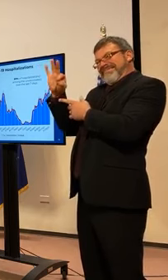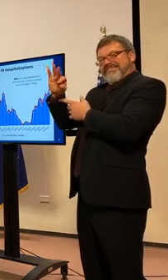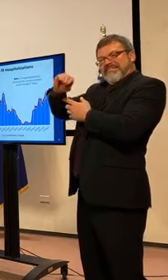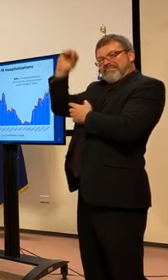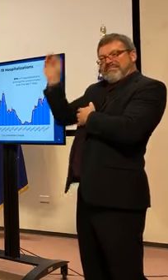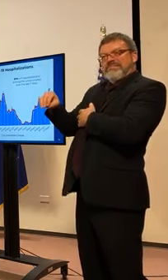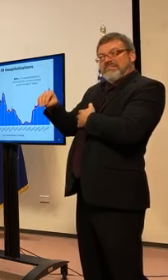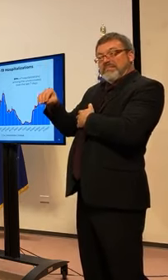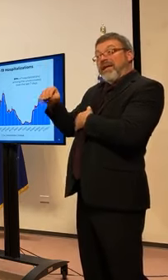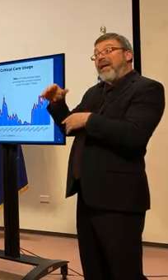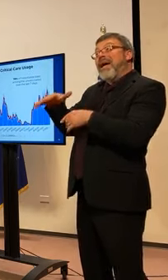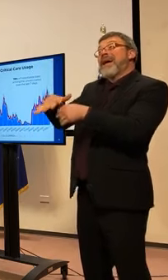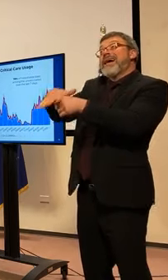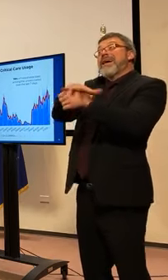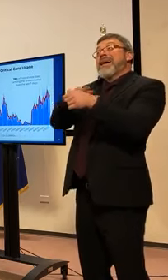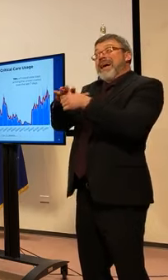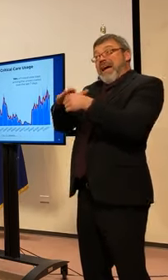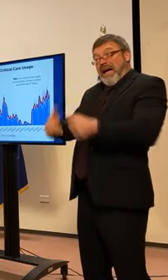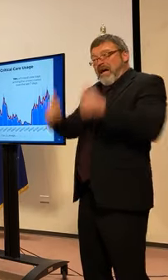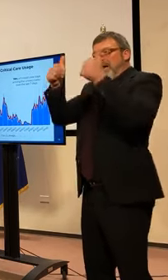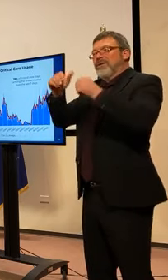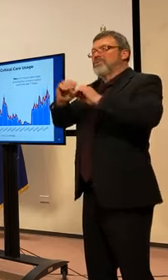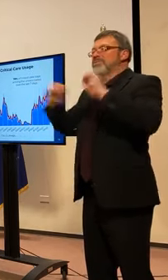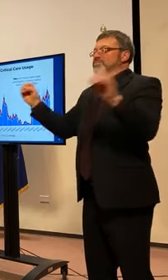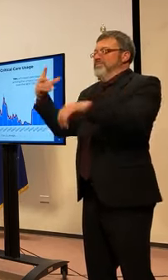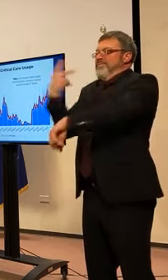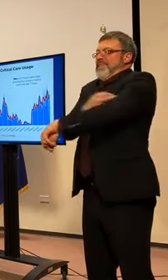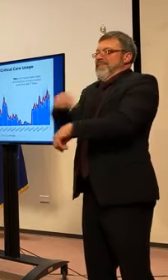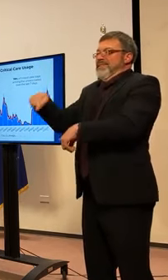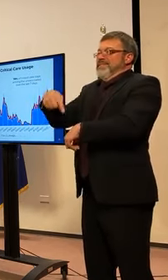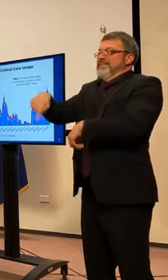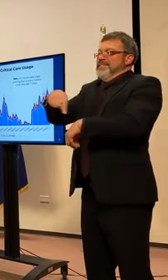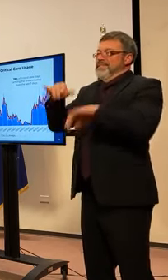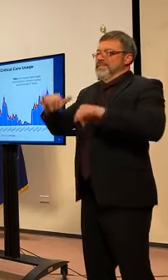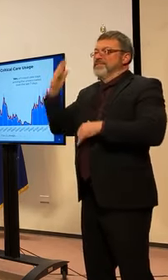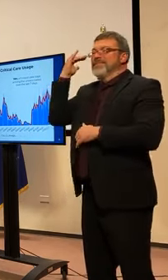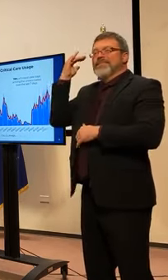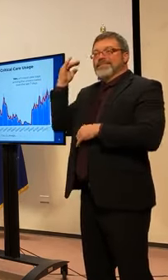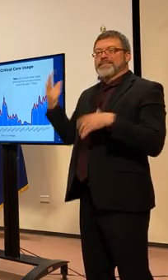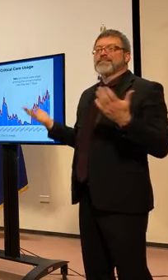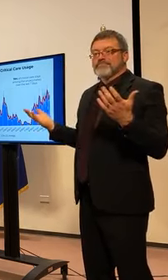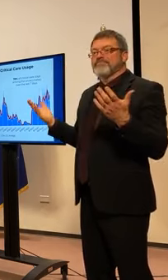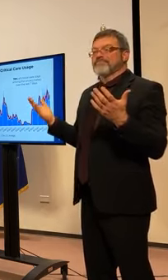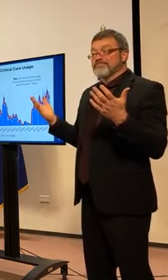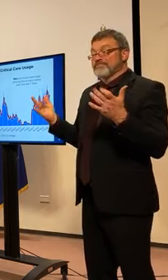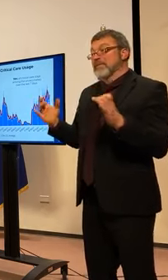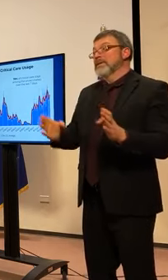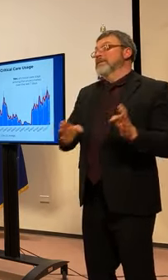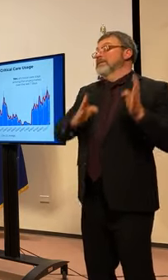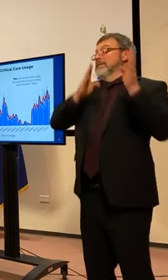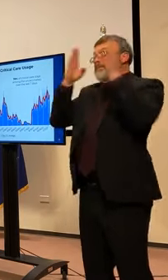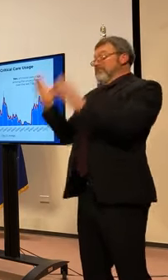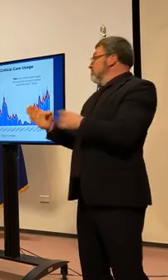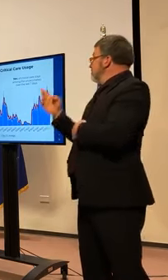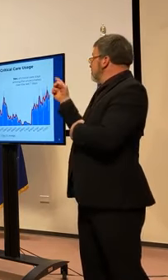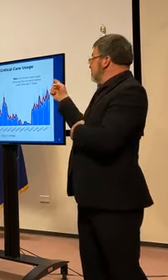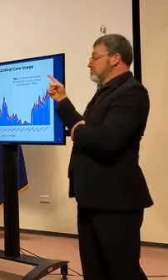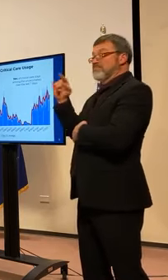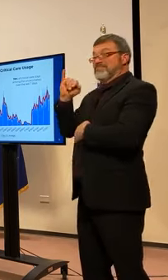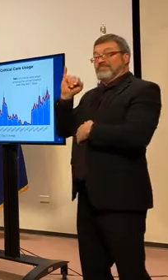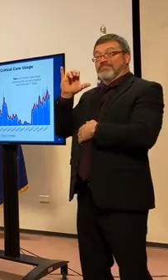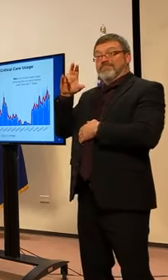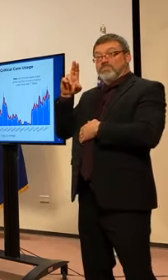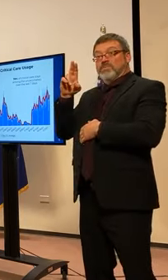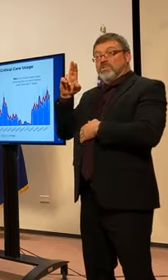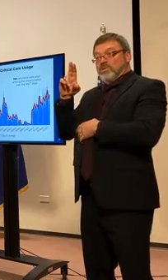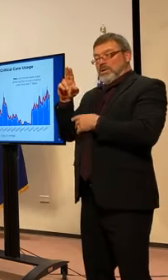fully vaccinated. Looking at our ICU numbers, you can see that they are up likewise 12%. Even greater percentage